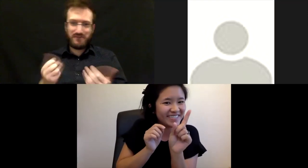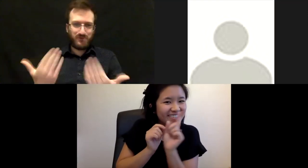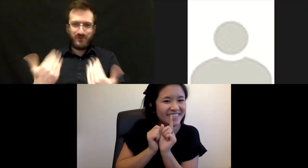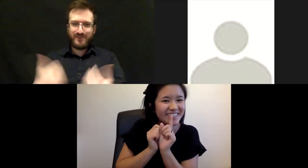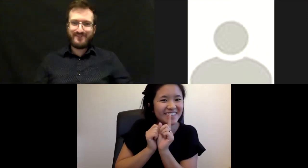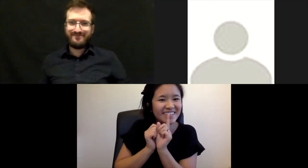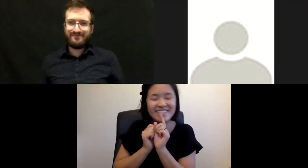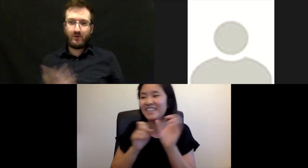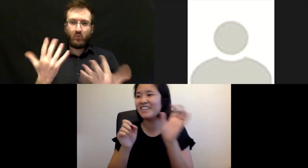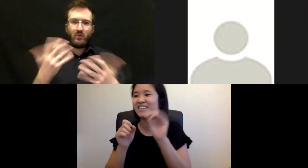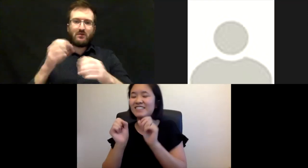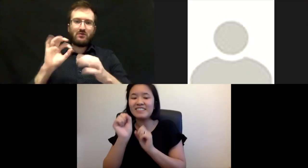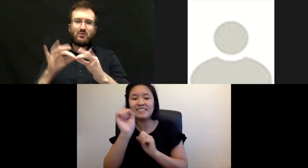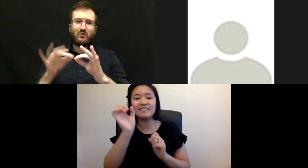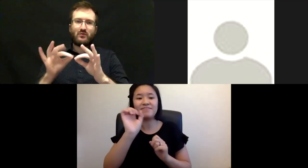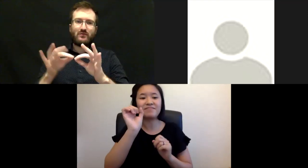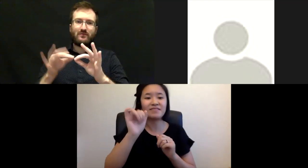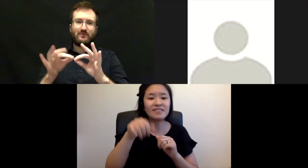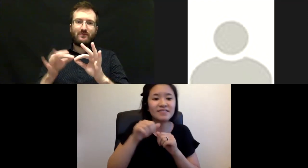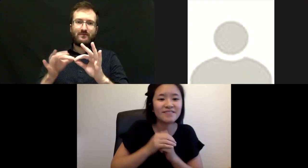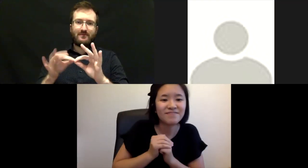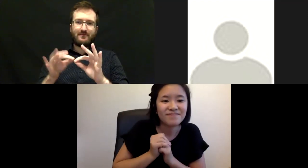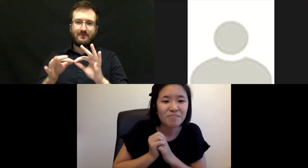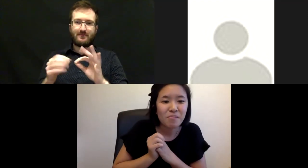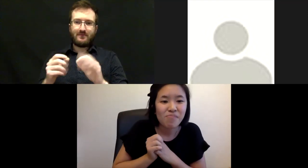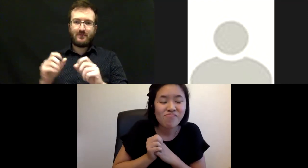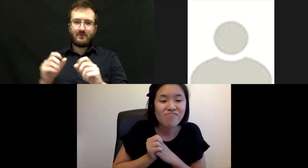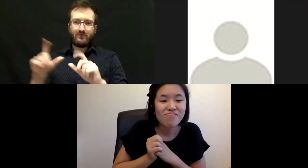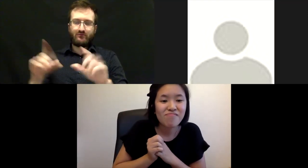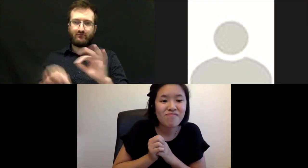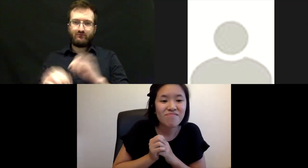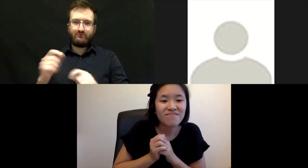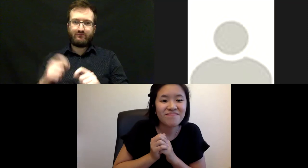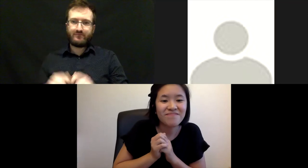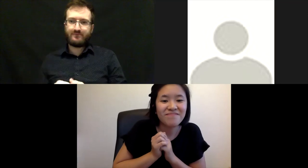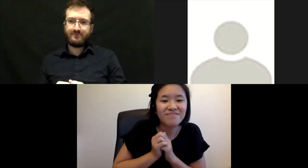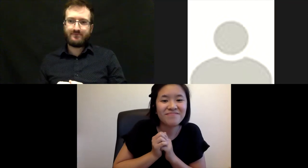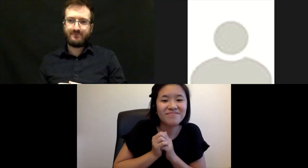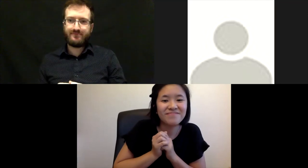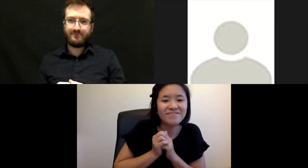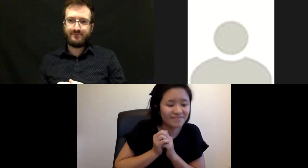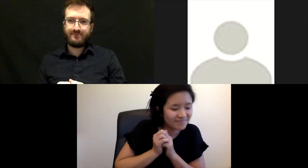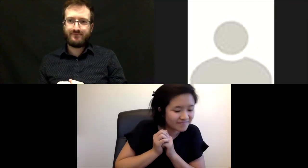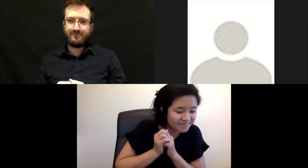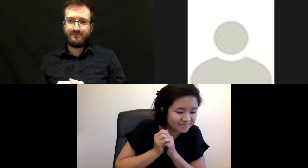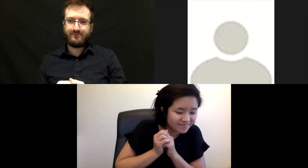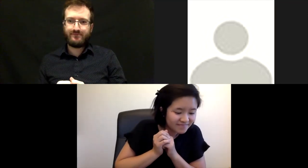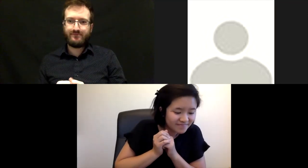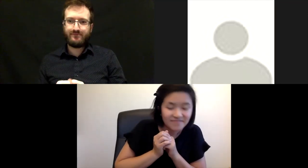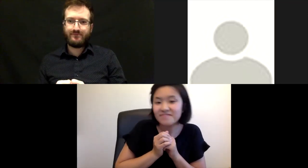Okay, so I just wanted to add one more thing. Okay, sure. Wait one moment. We're just going to wait for the interpreter.